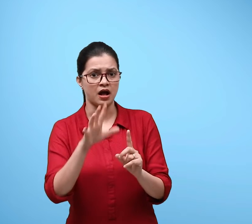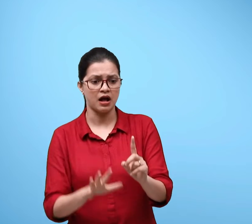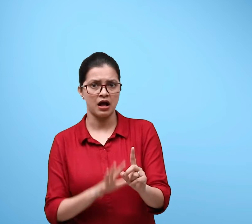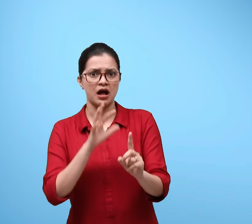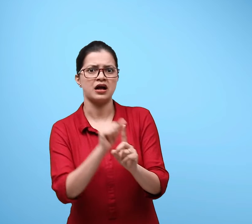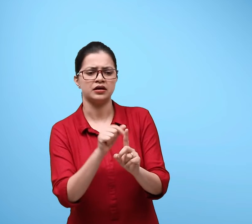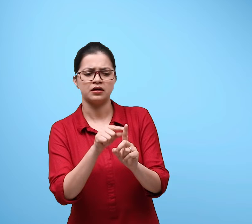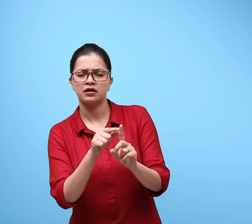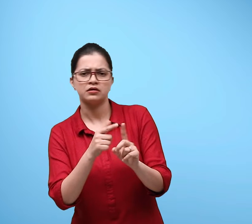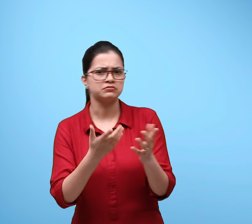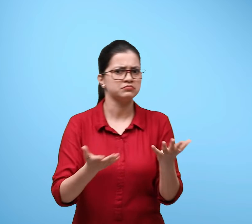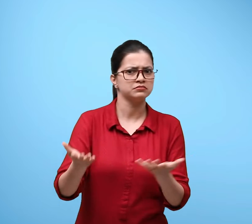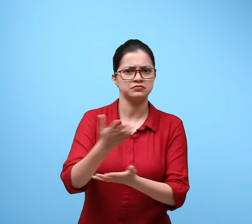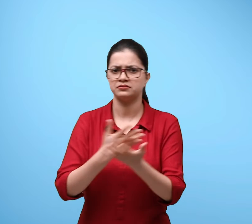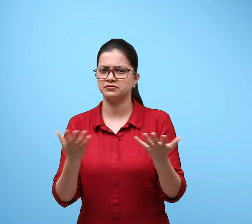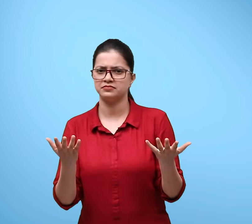Make a note of your observation.